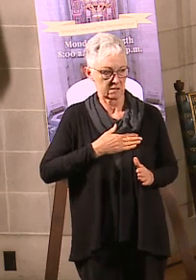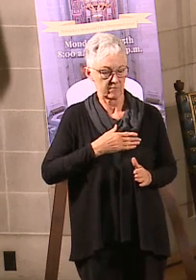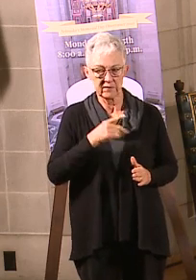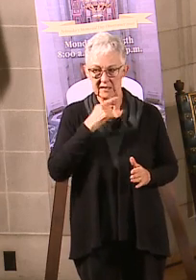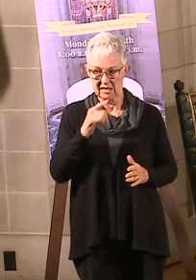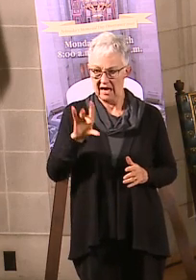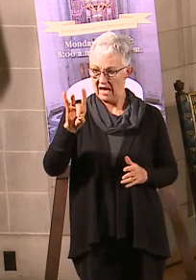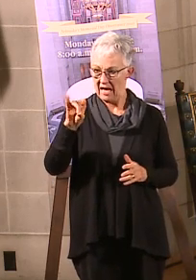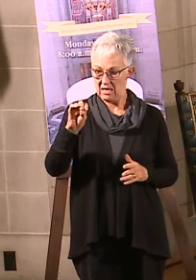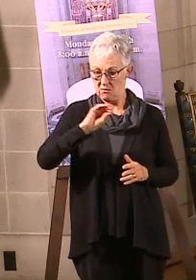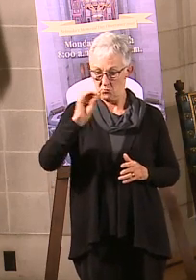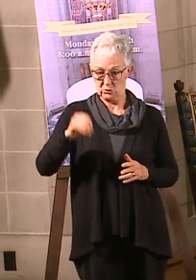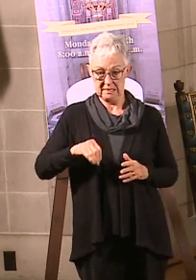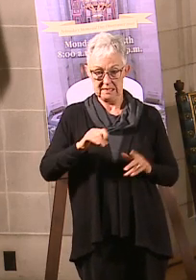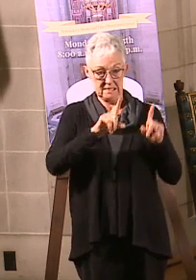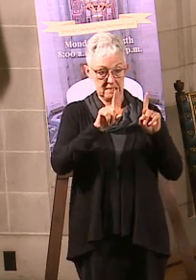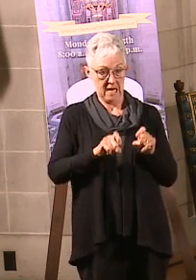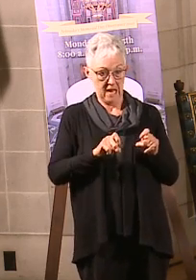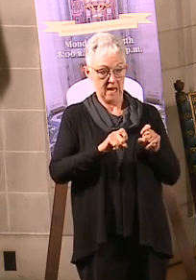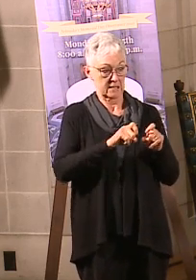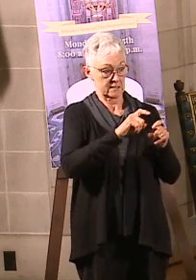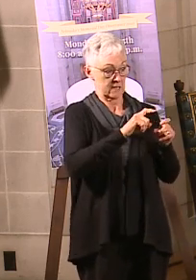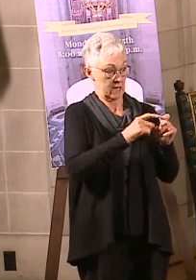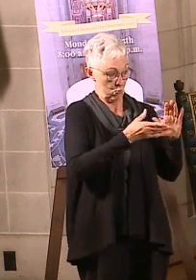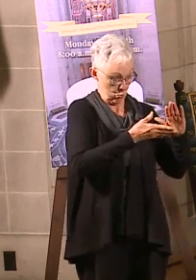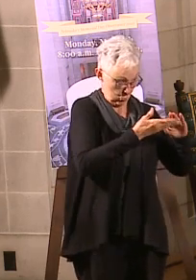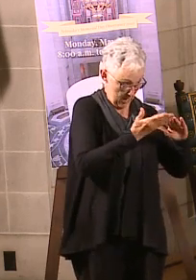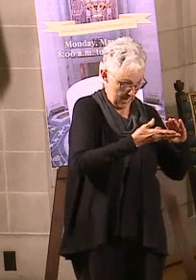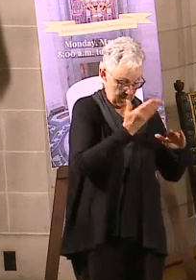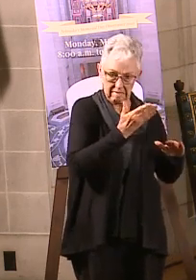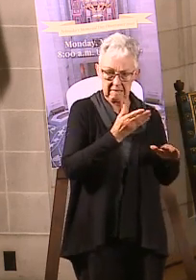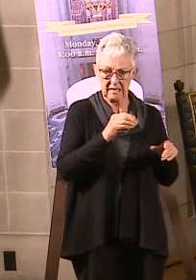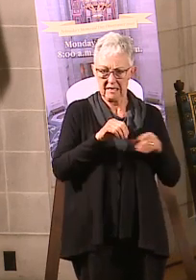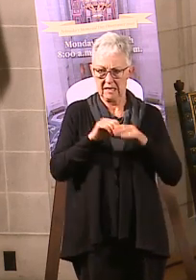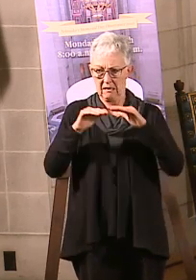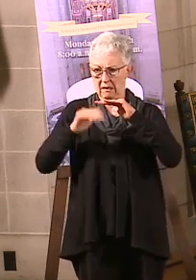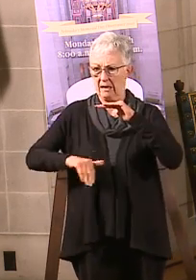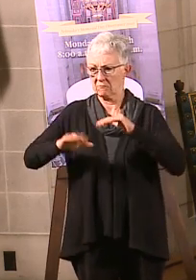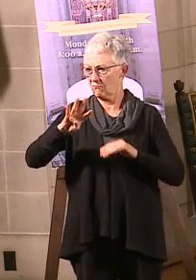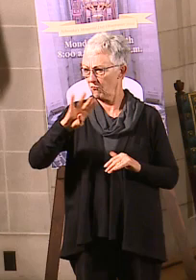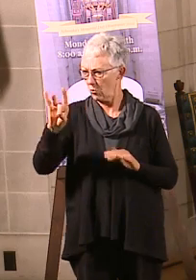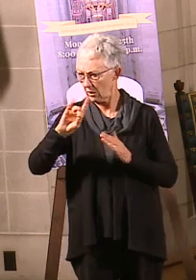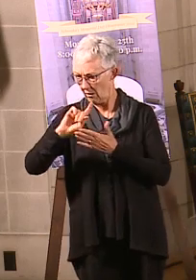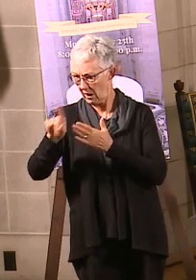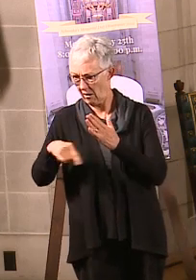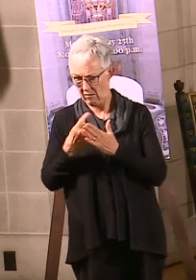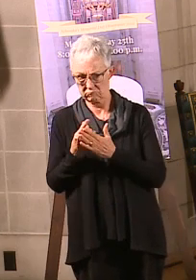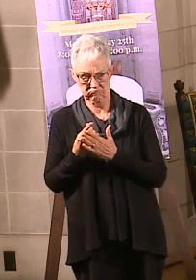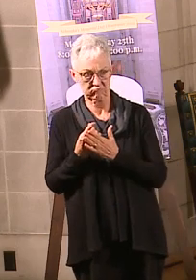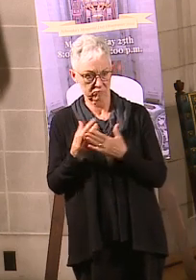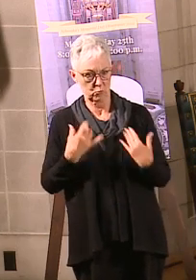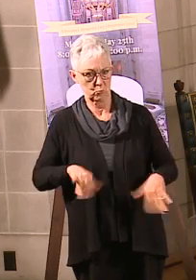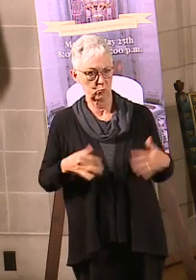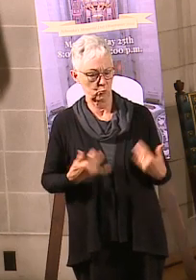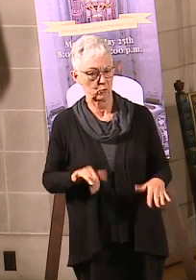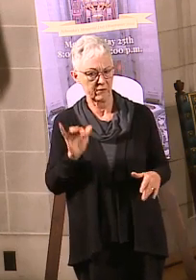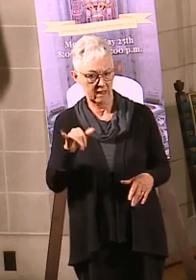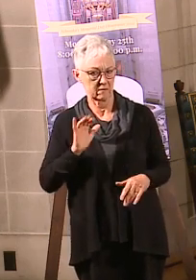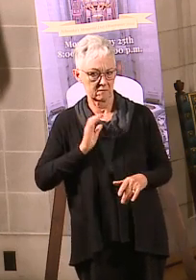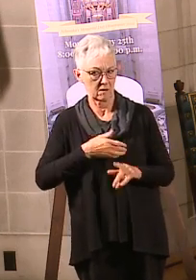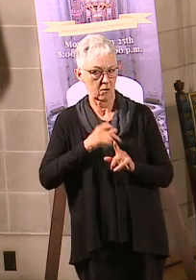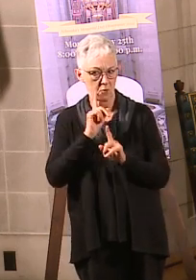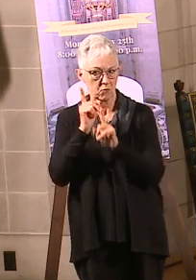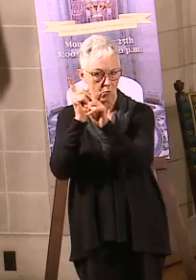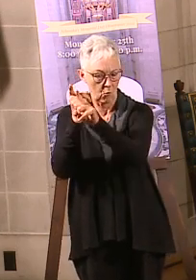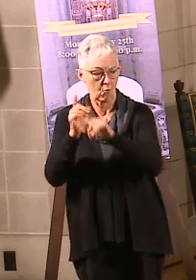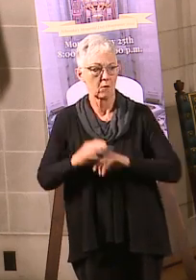the tests get turned around in 2 days or less in that 48-hour period, which is our goal. So almost 80%. We did have some